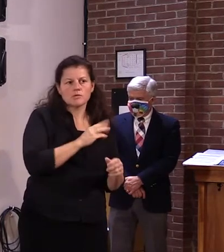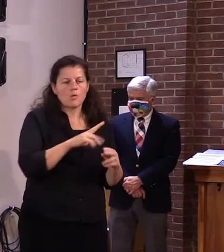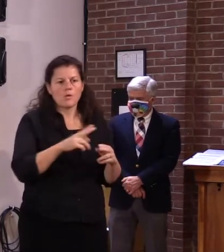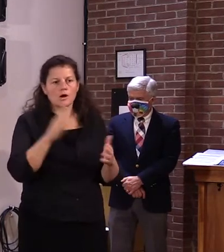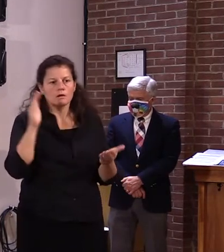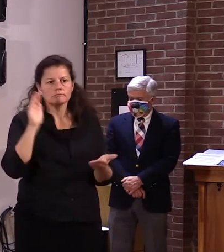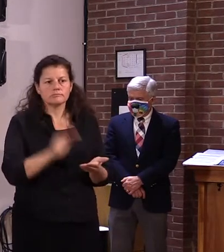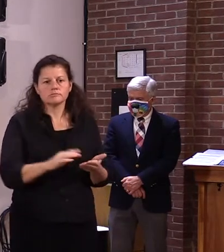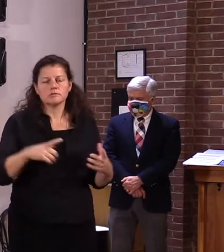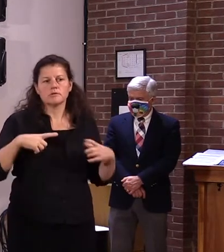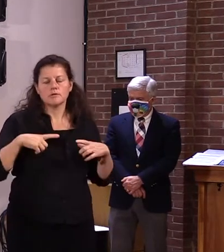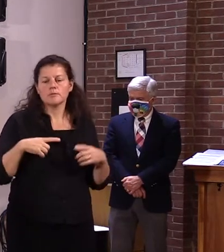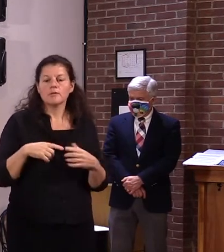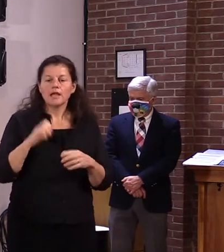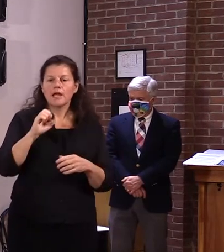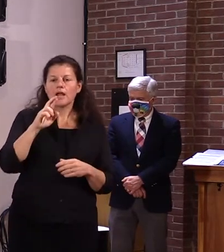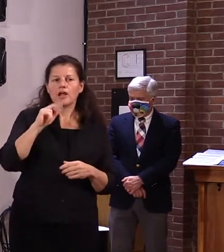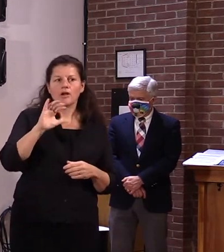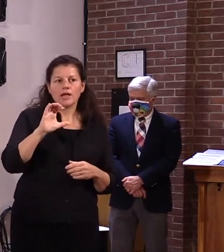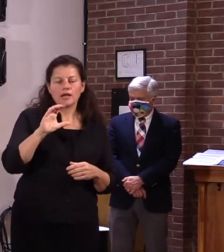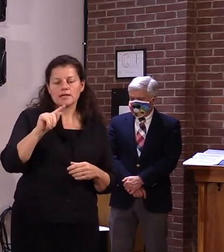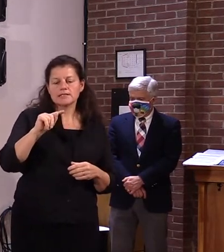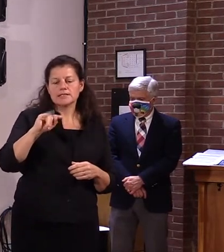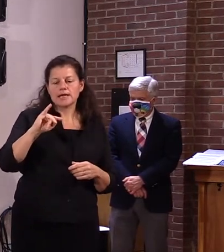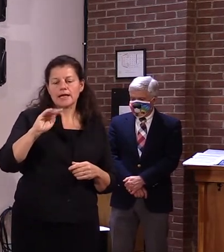Eric, the Times Argus.